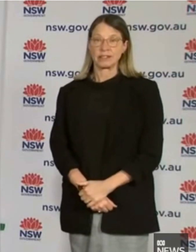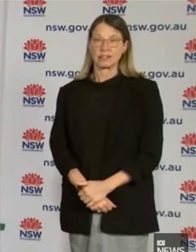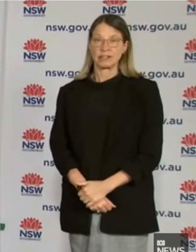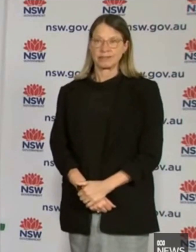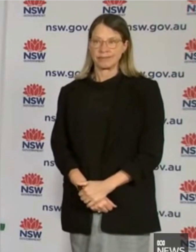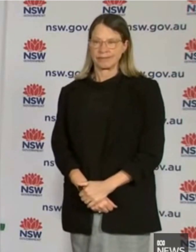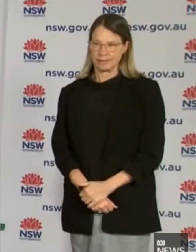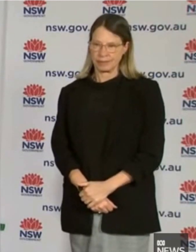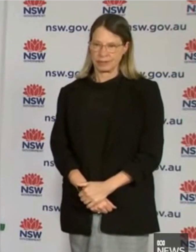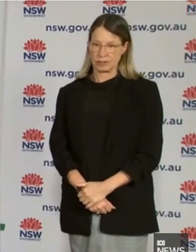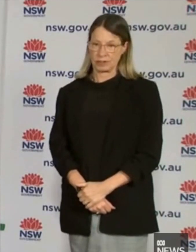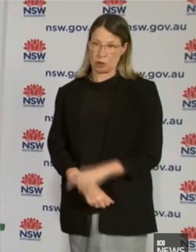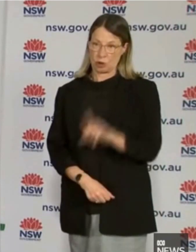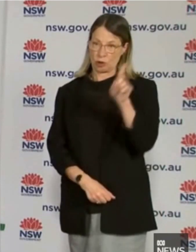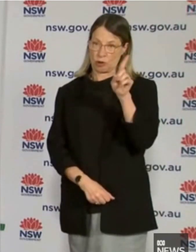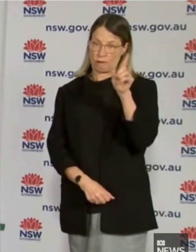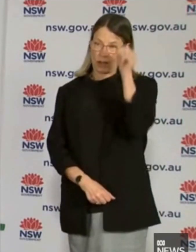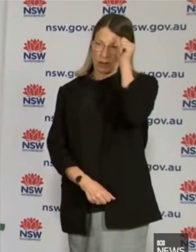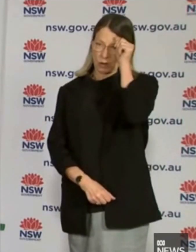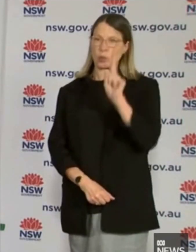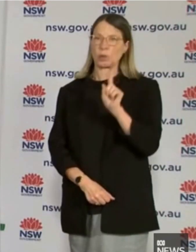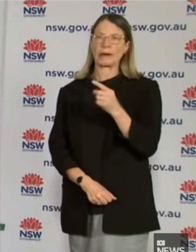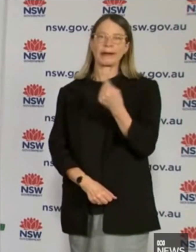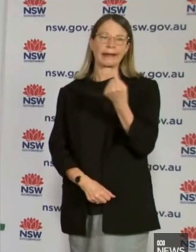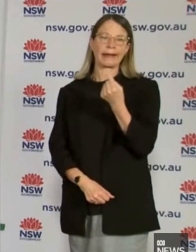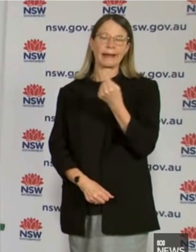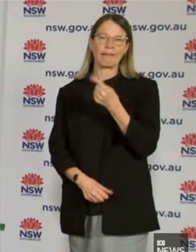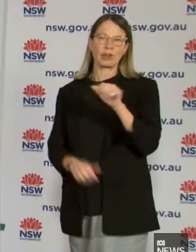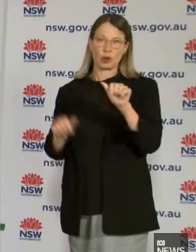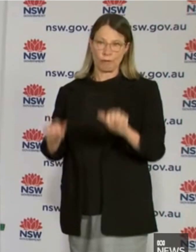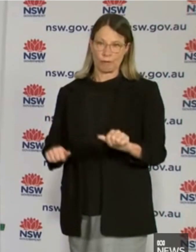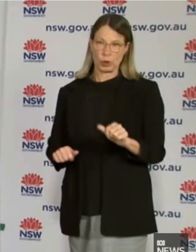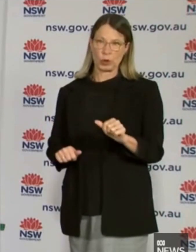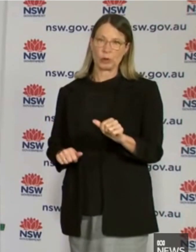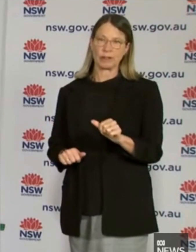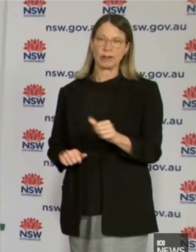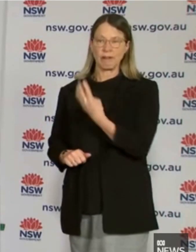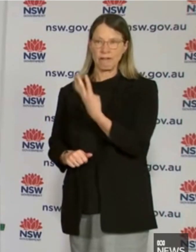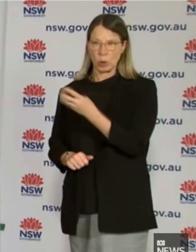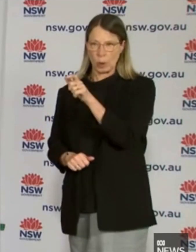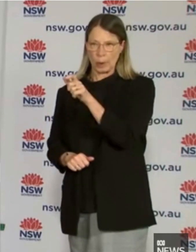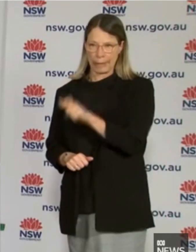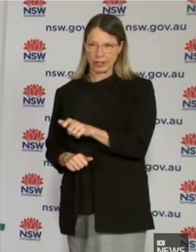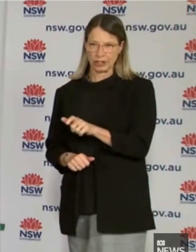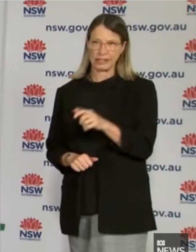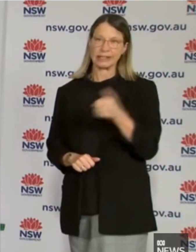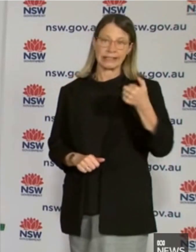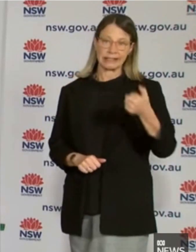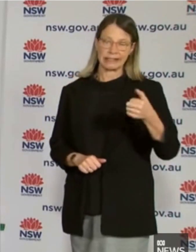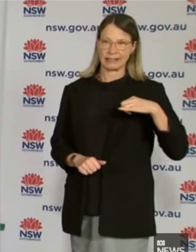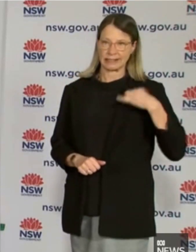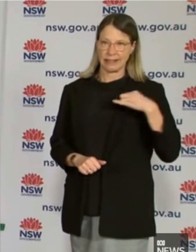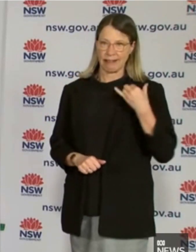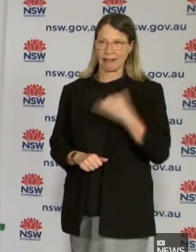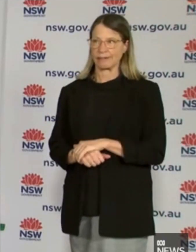at the time of this press conference is of 11 confirmed cases, 4 patients and 6 staff members and